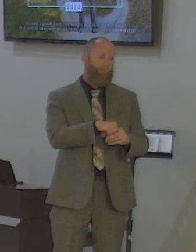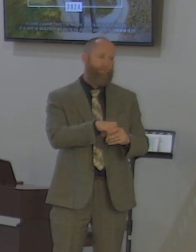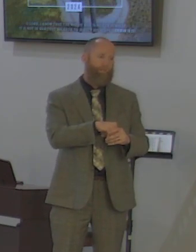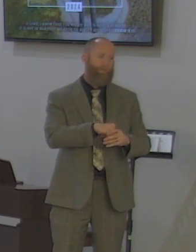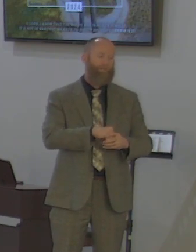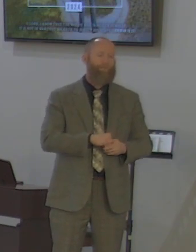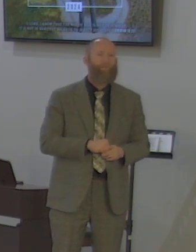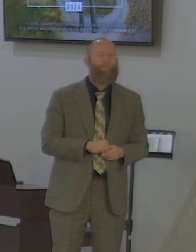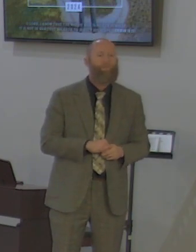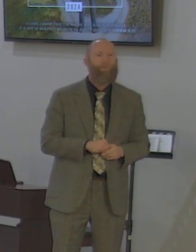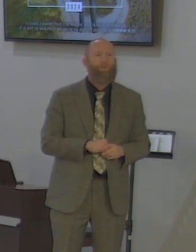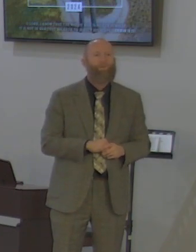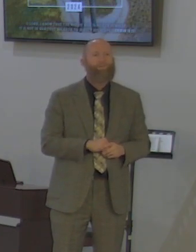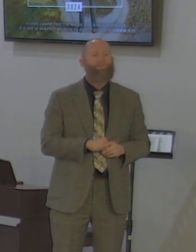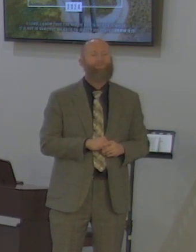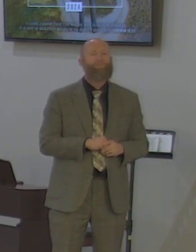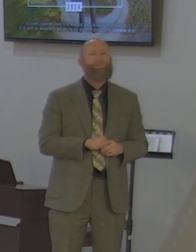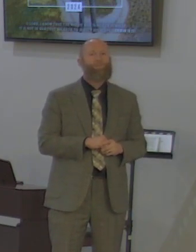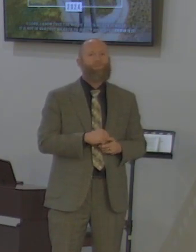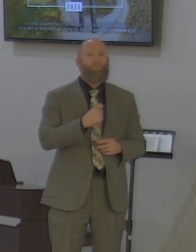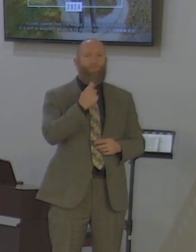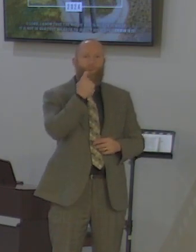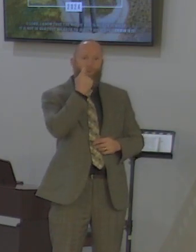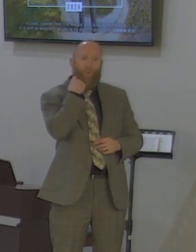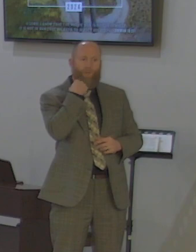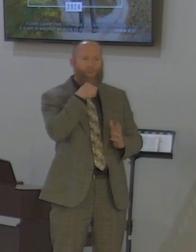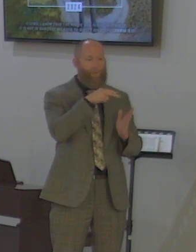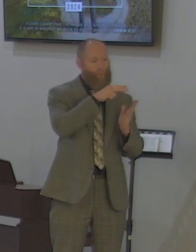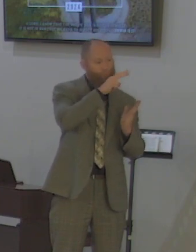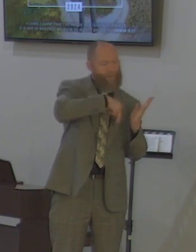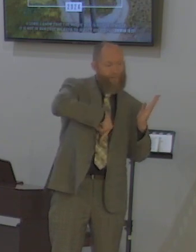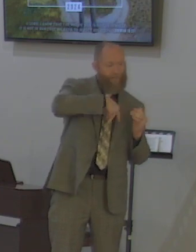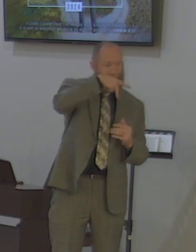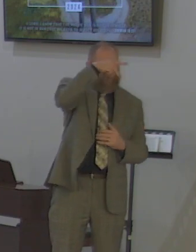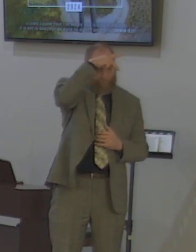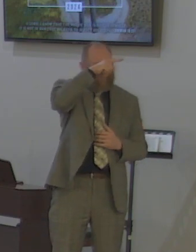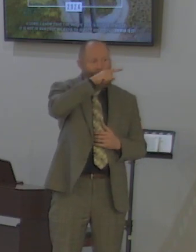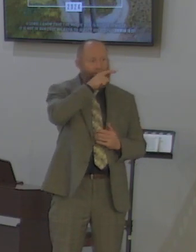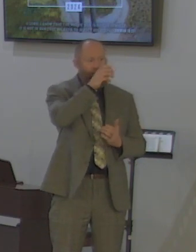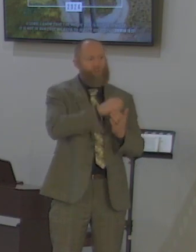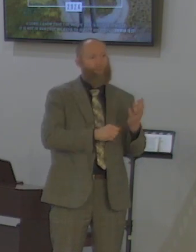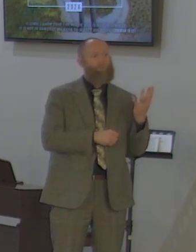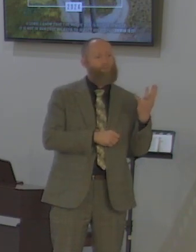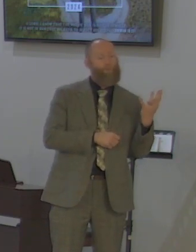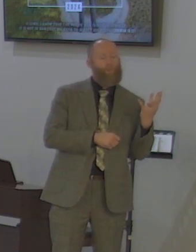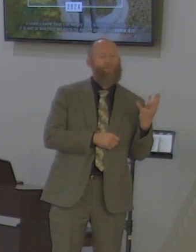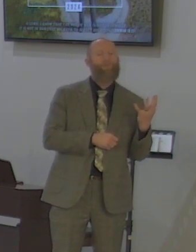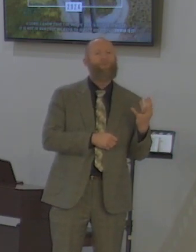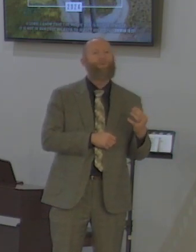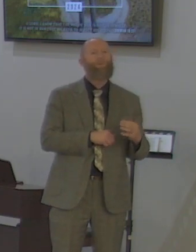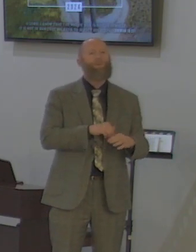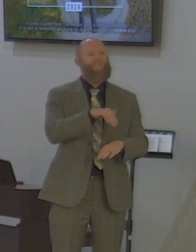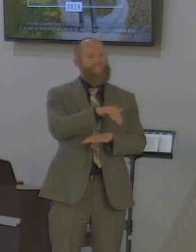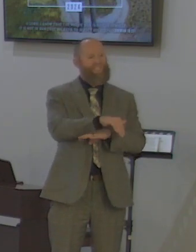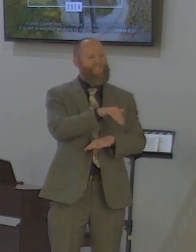Now, we just read Philippians chapter 4, or part of it, and here tonight I want to talk to you about something called